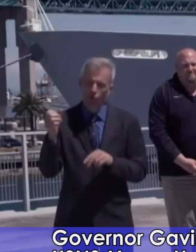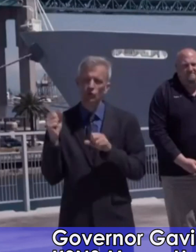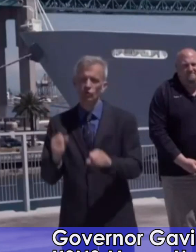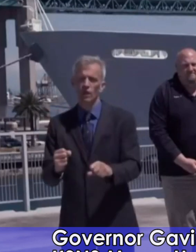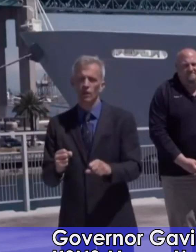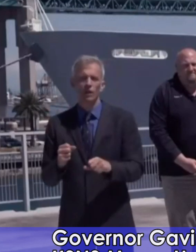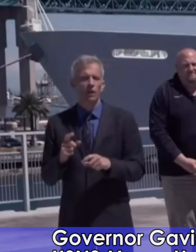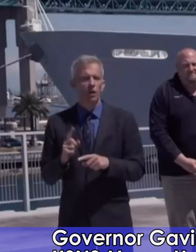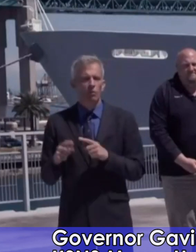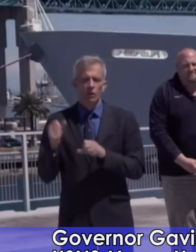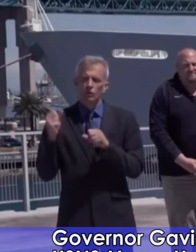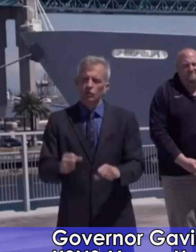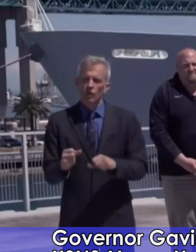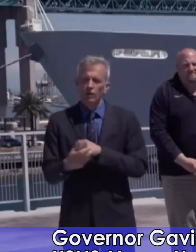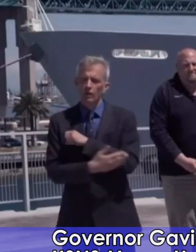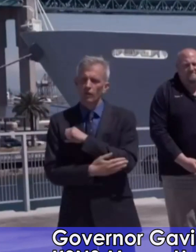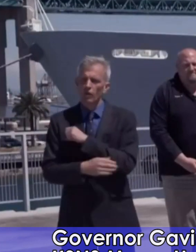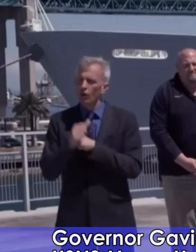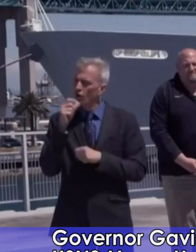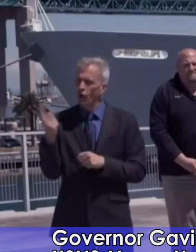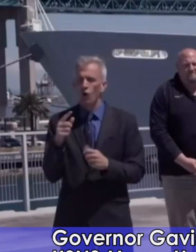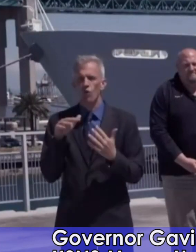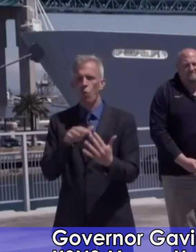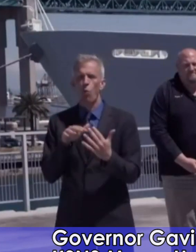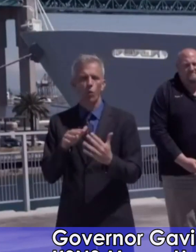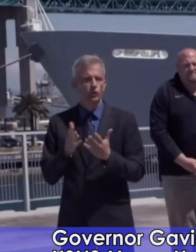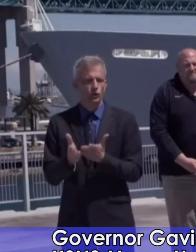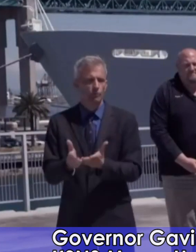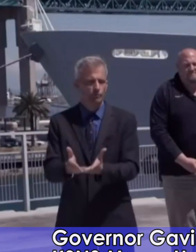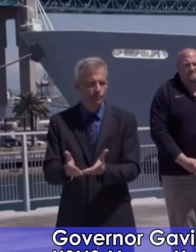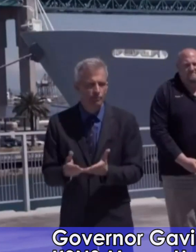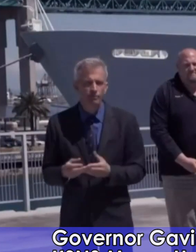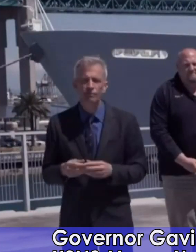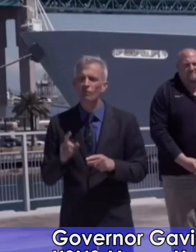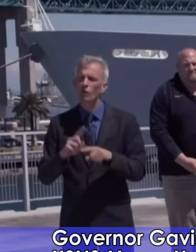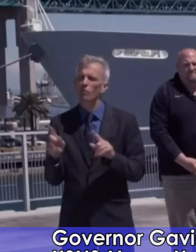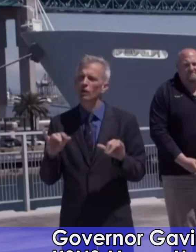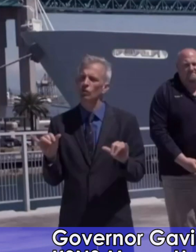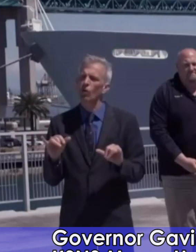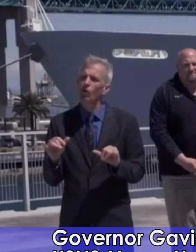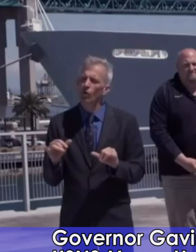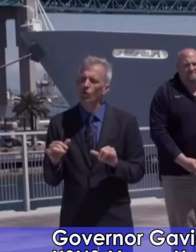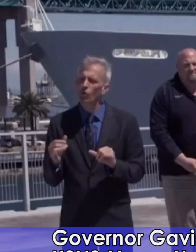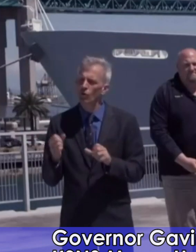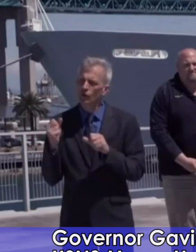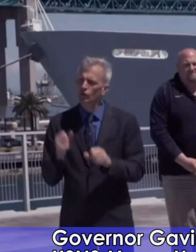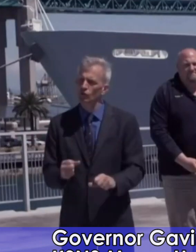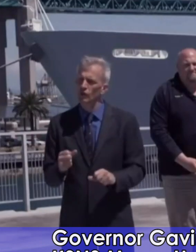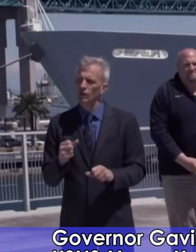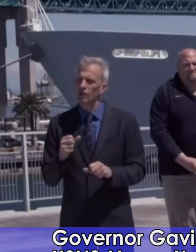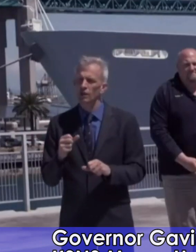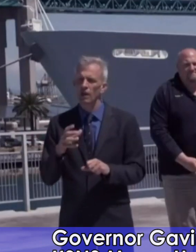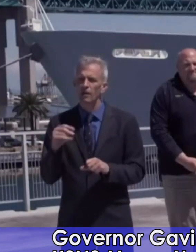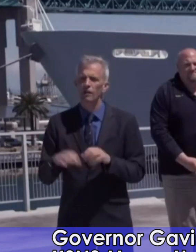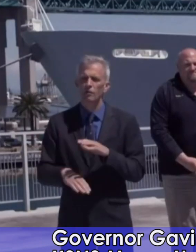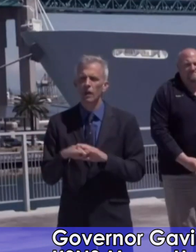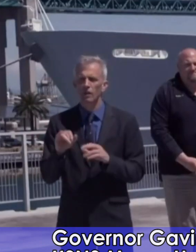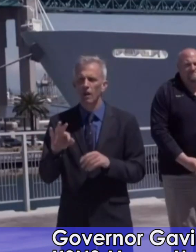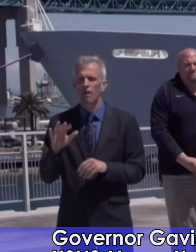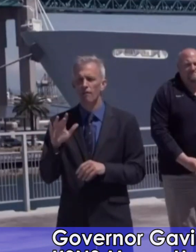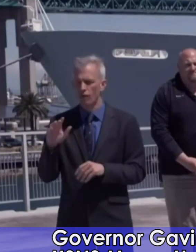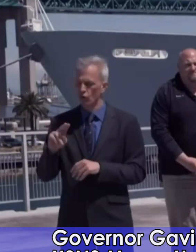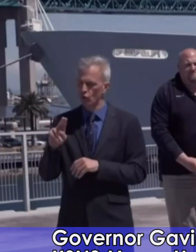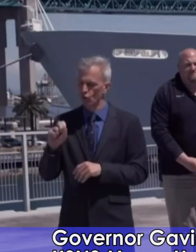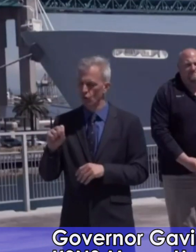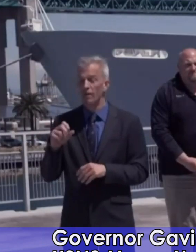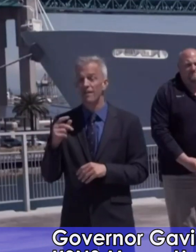But the strength of a nation isn't just the warships we have, it's also the strength and the capacity of the mercy that we